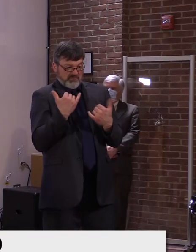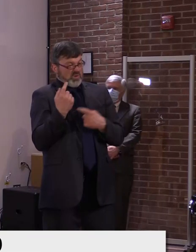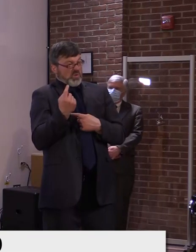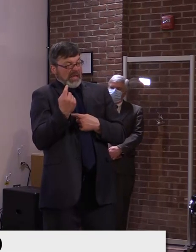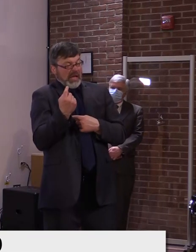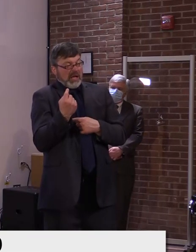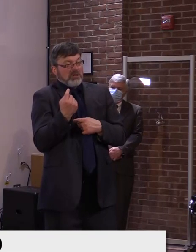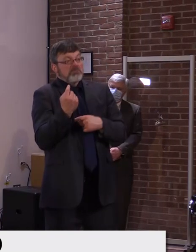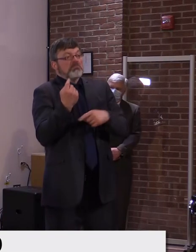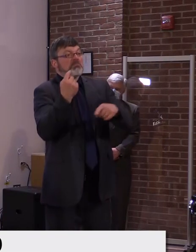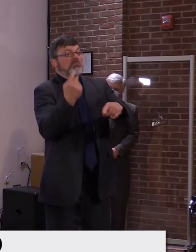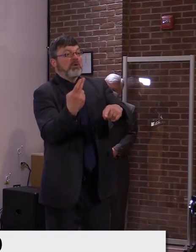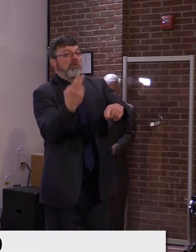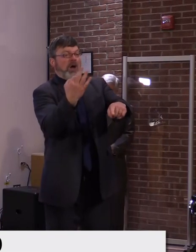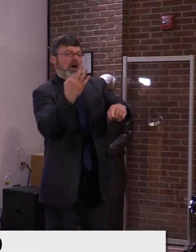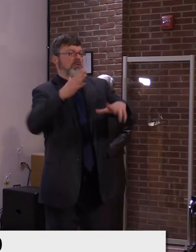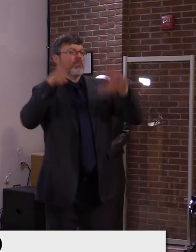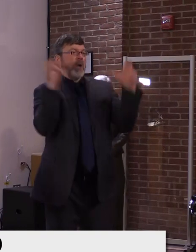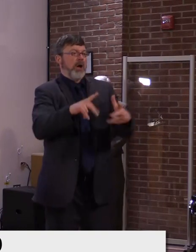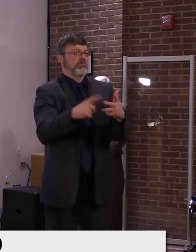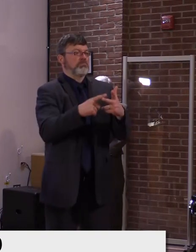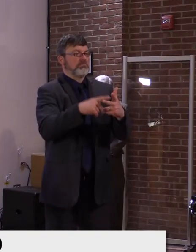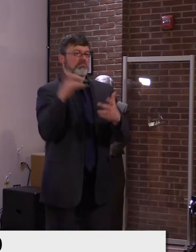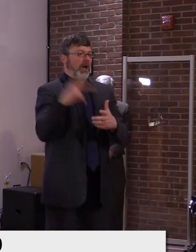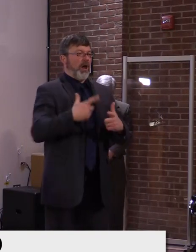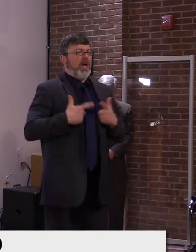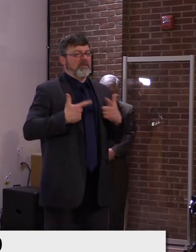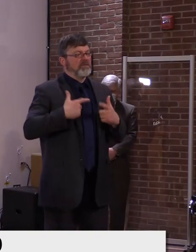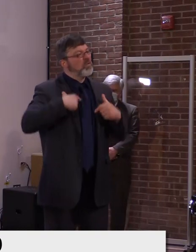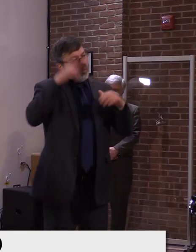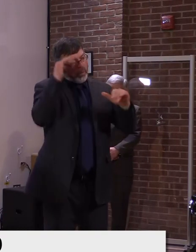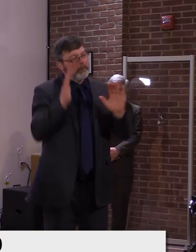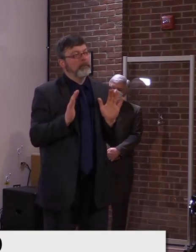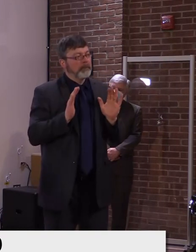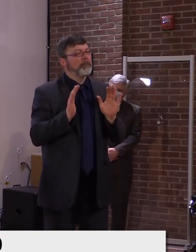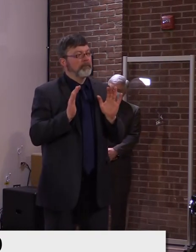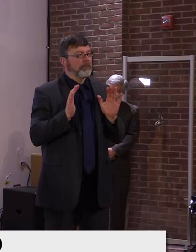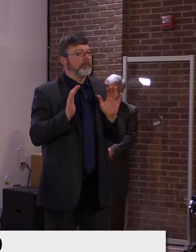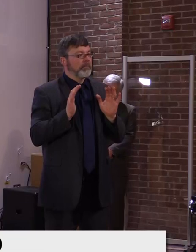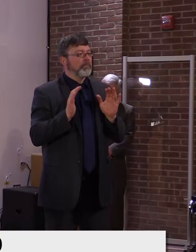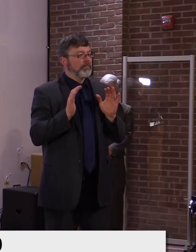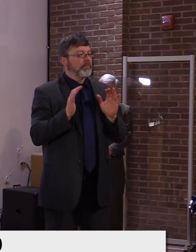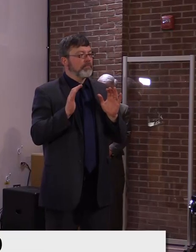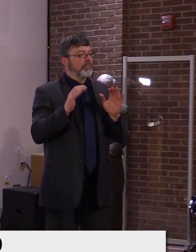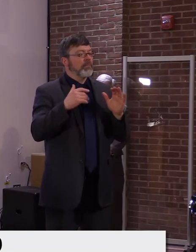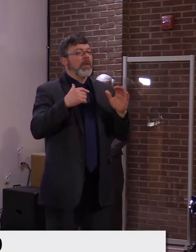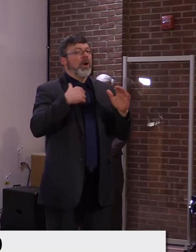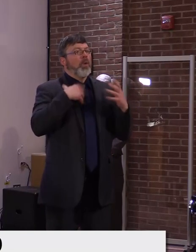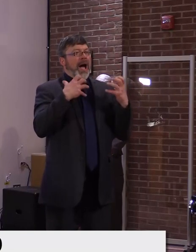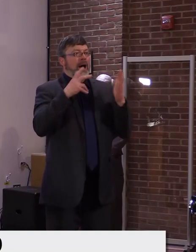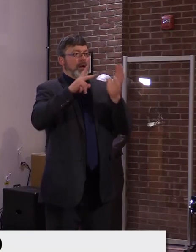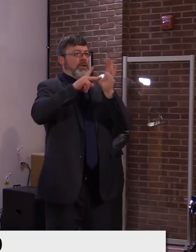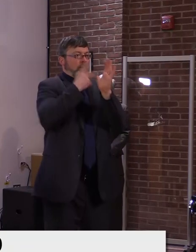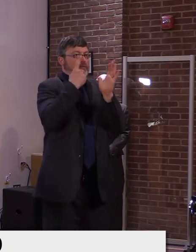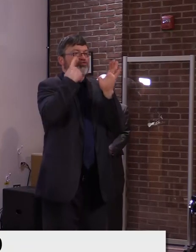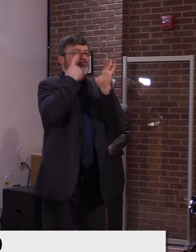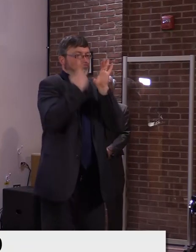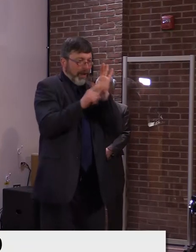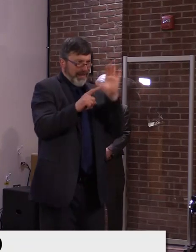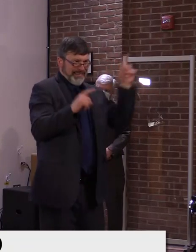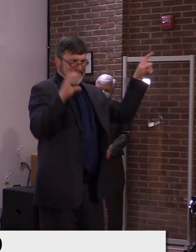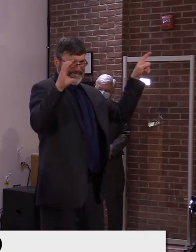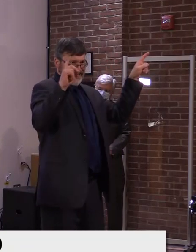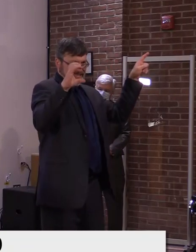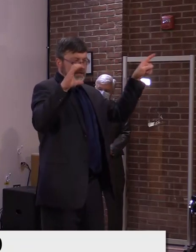let's make sure we provide, just make sure that we didn't miss anything. I think that's what they're saying. And so I have